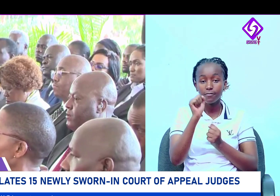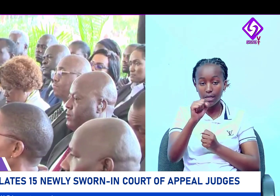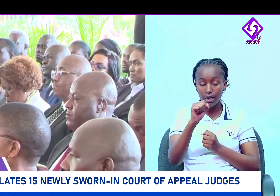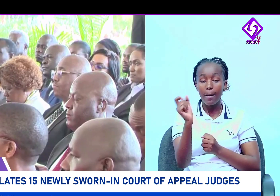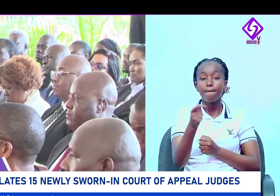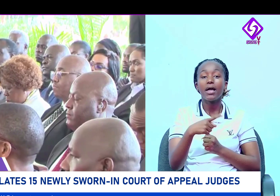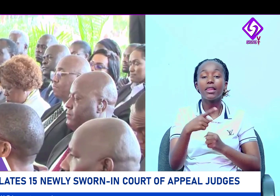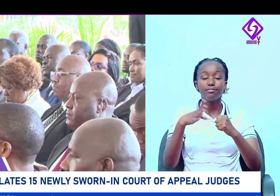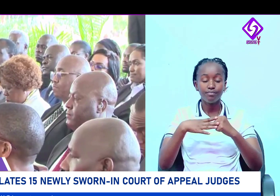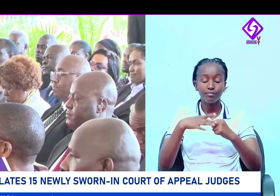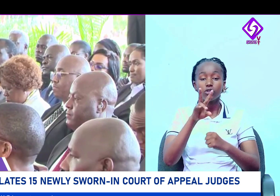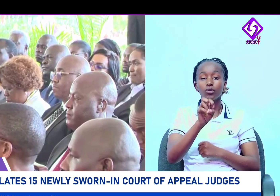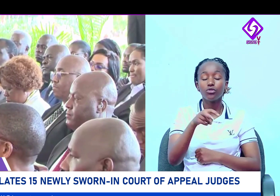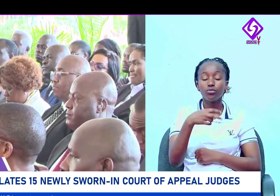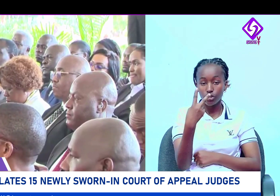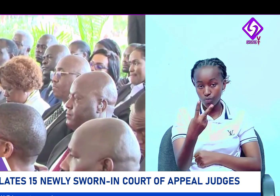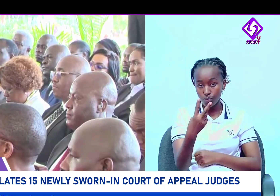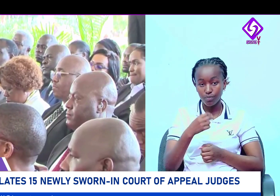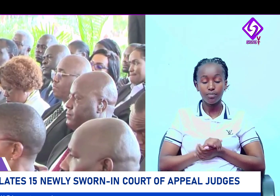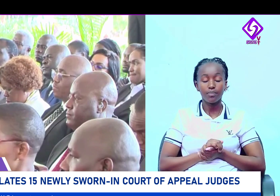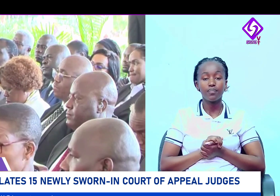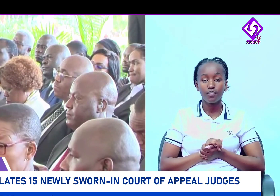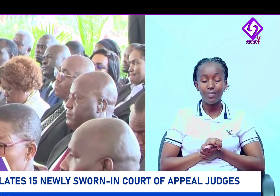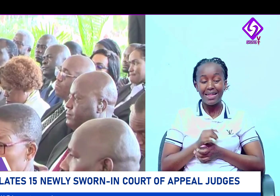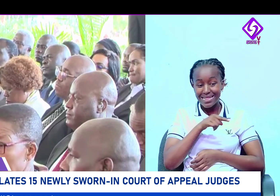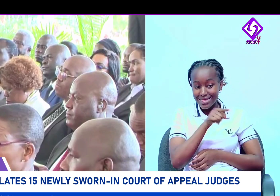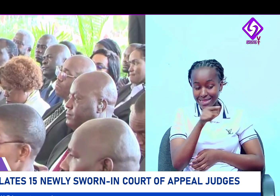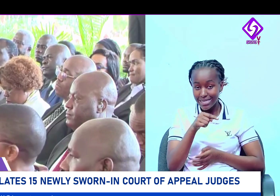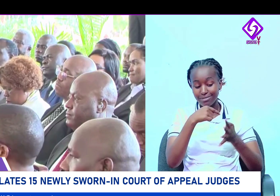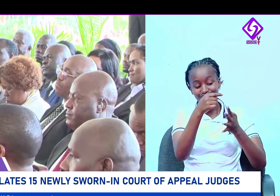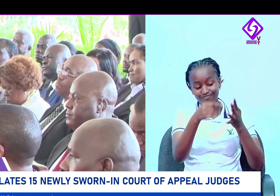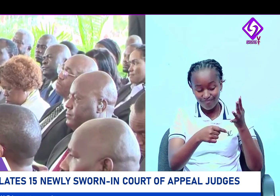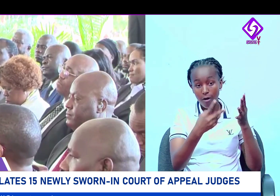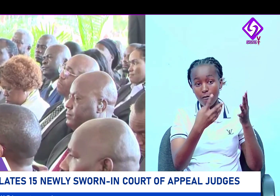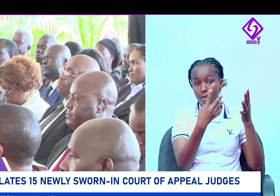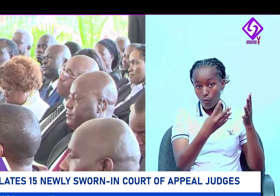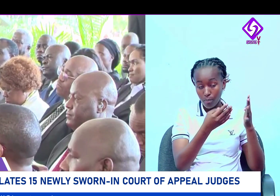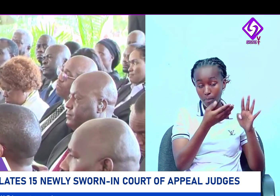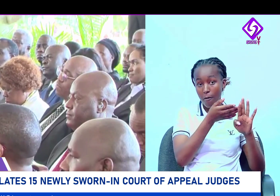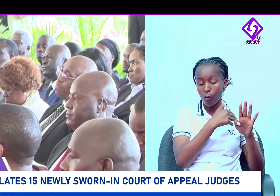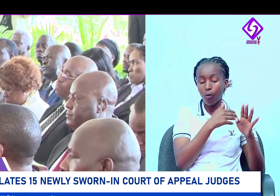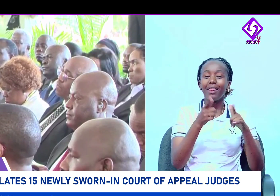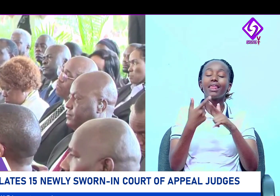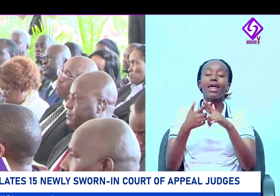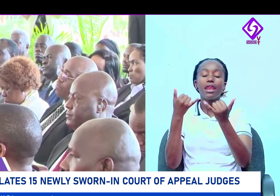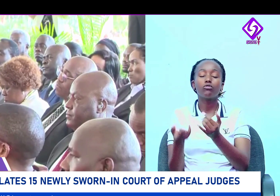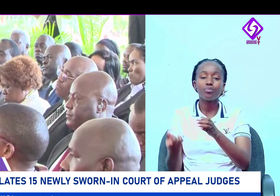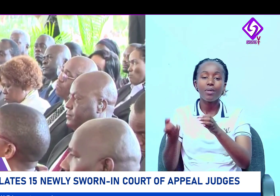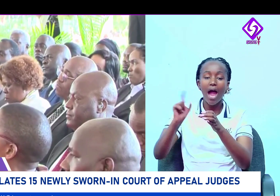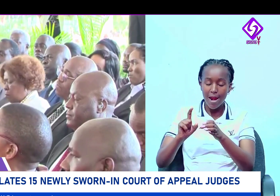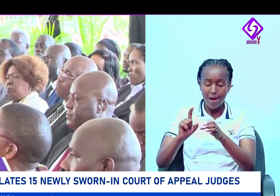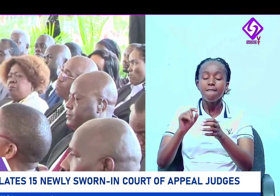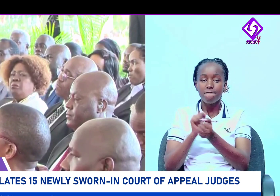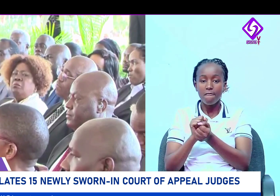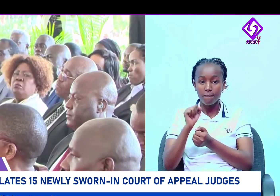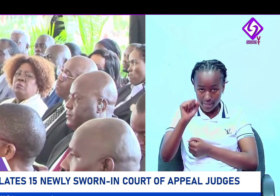2022. This appointment of 15 additional judges, therefore, represents one of